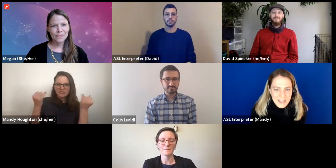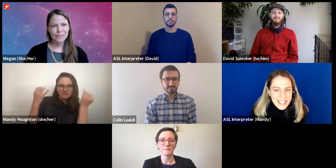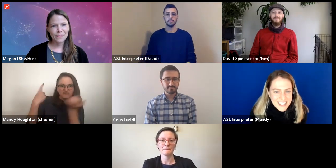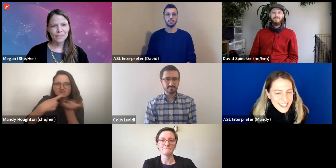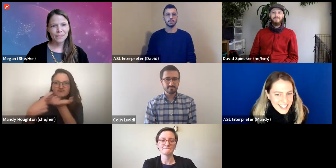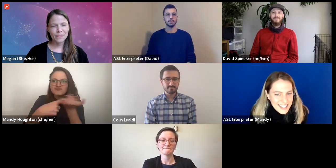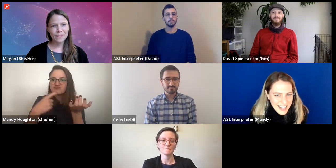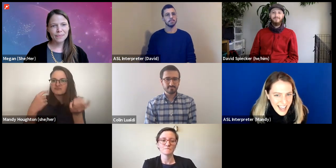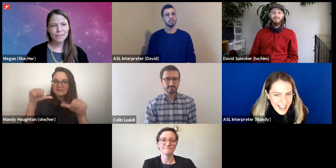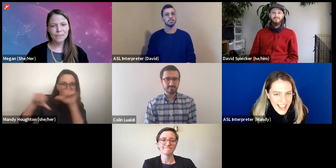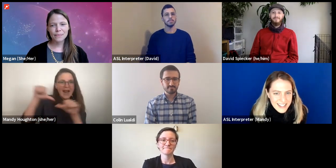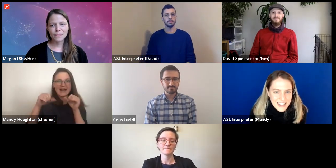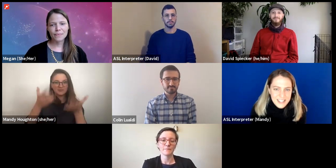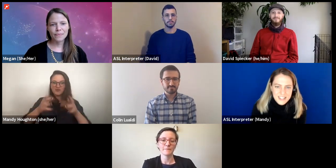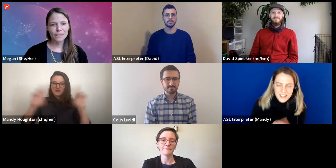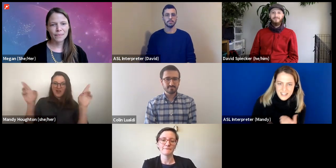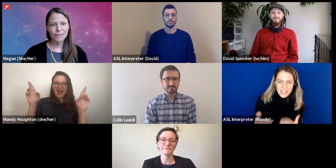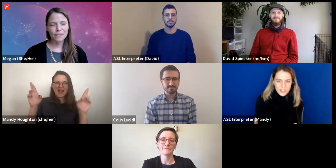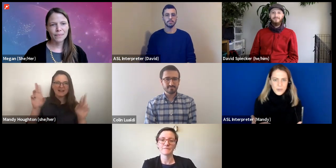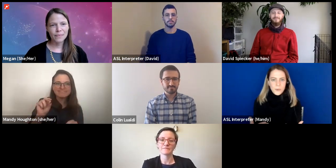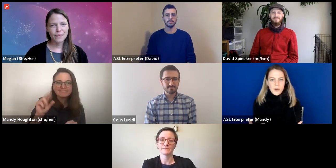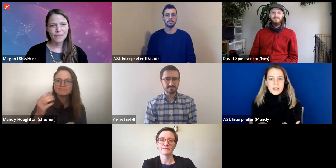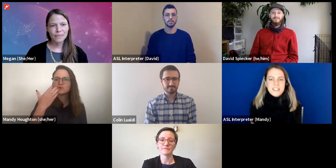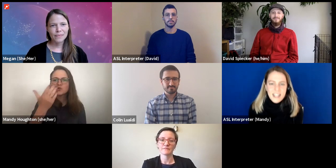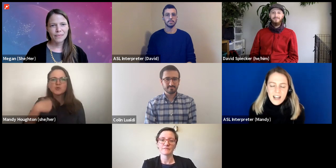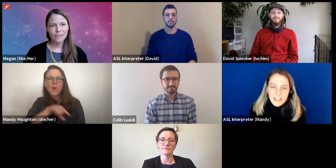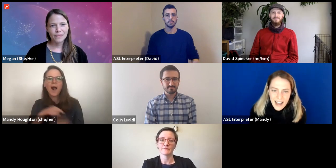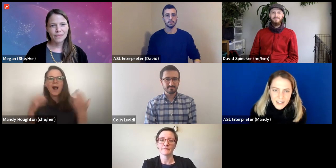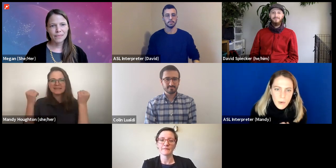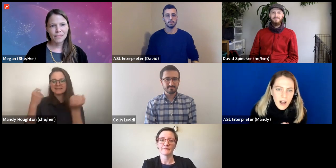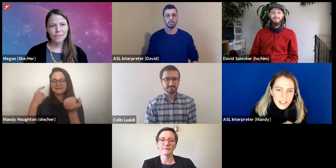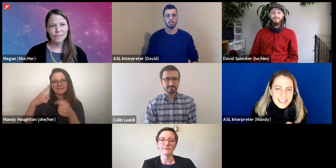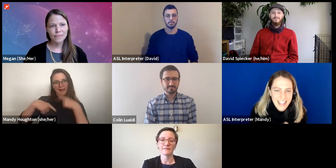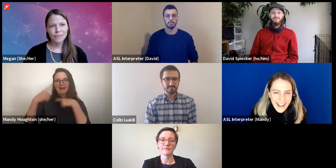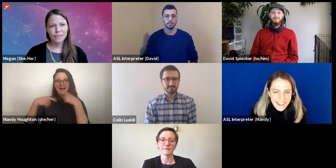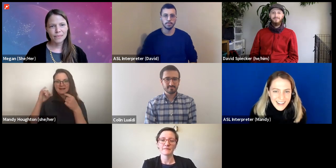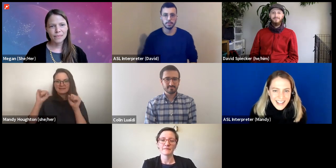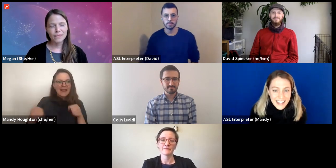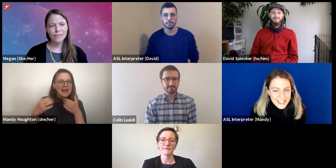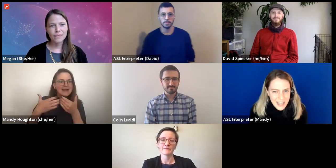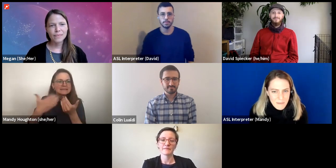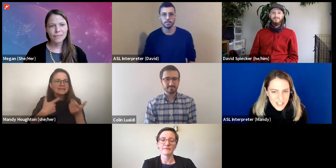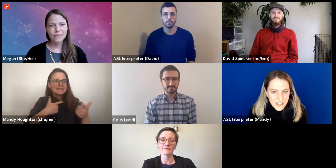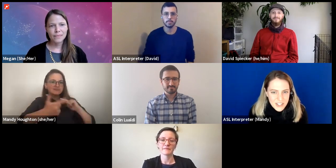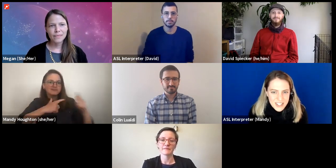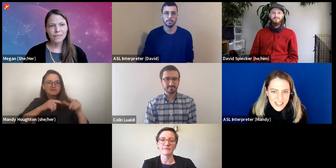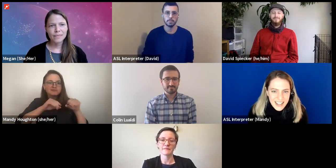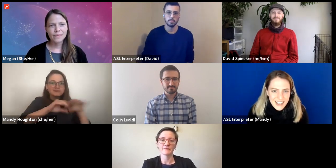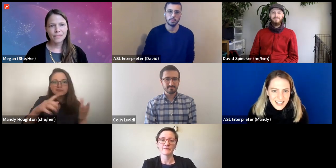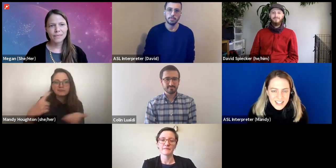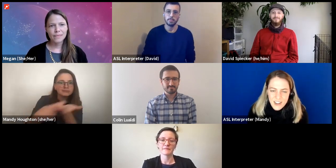has led me to this today and this issue where we see a lack of quality sign in STEM